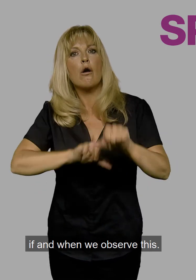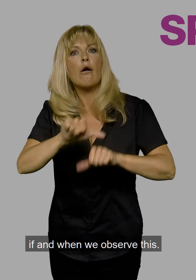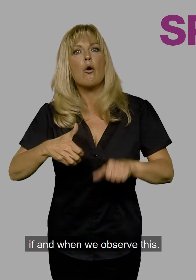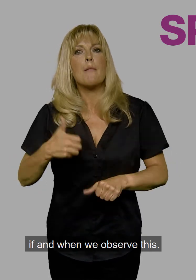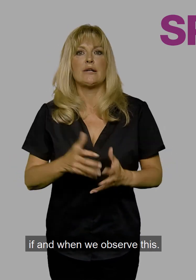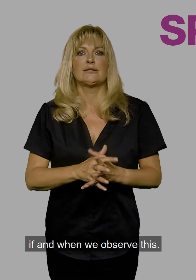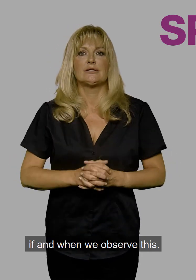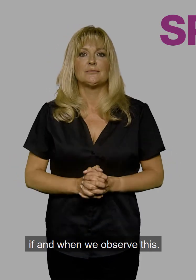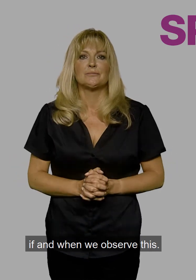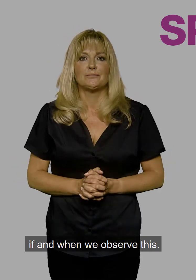this.